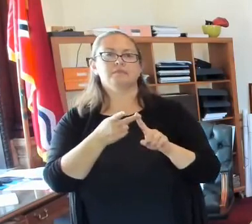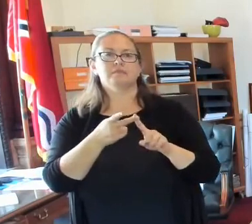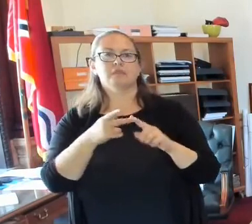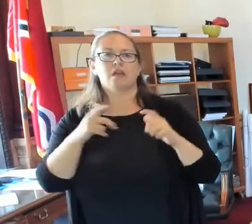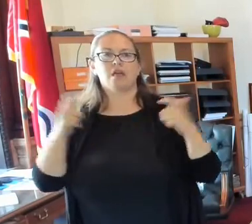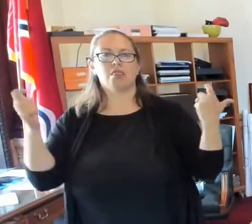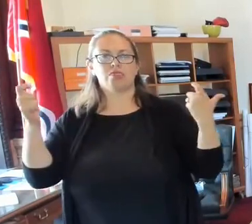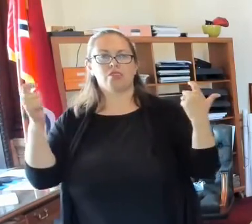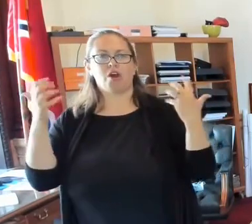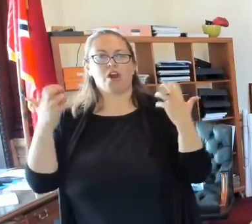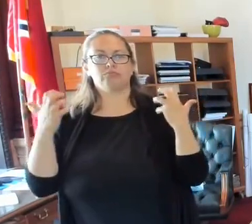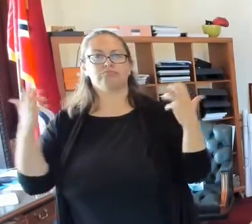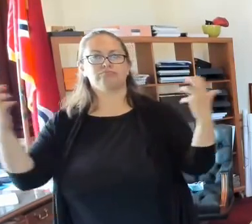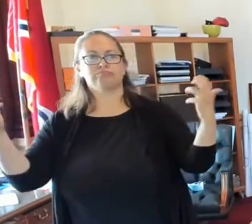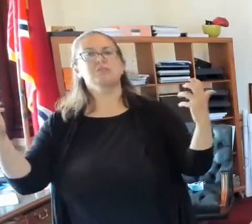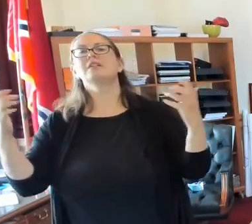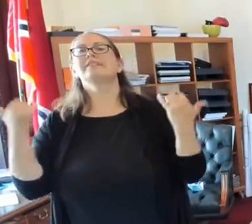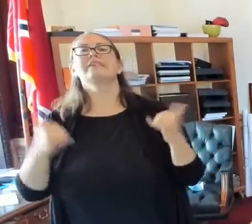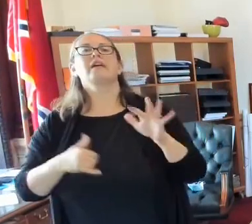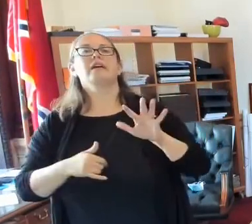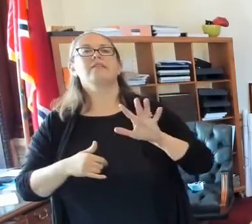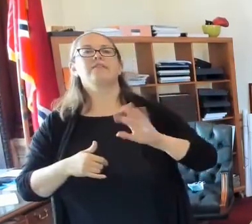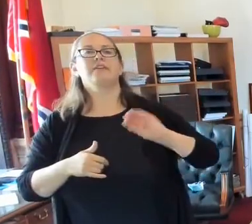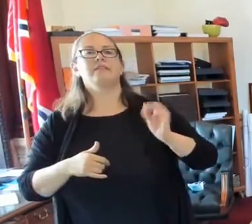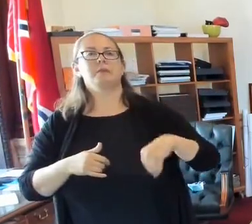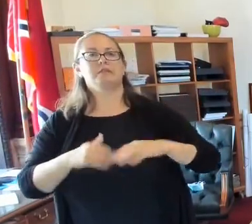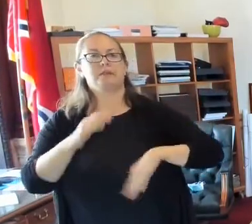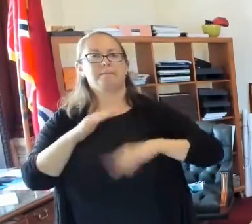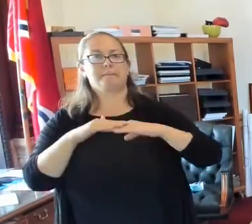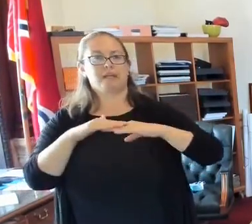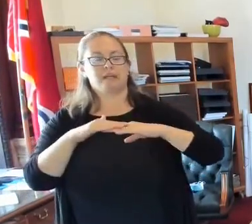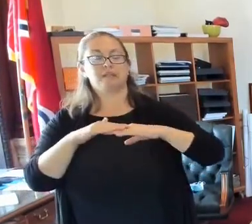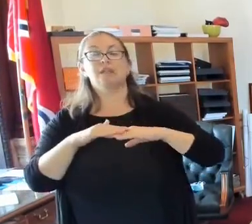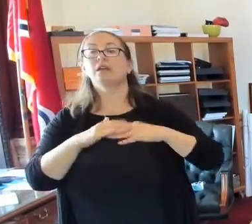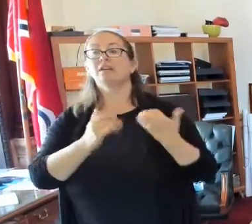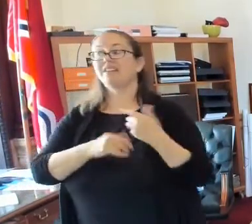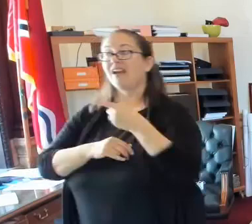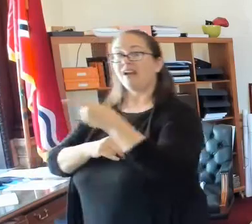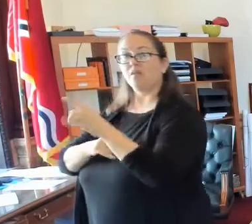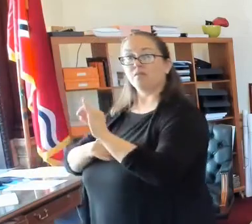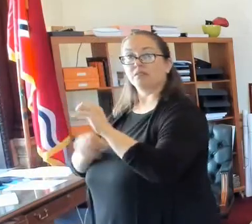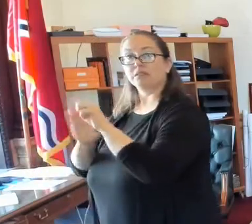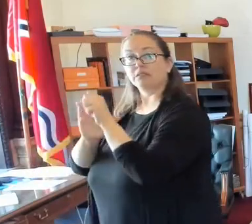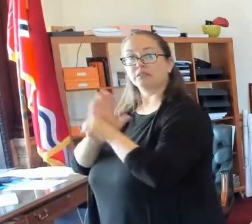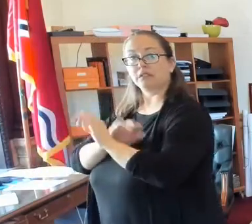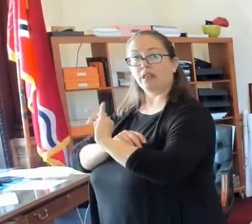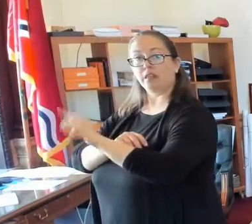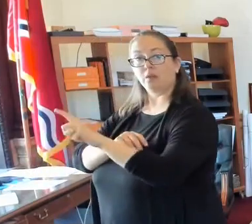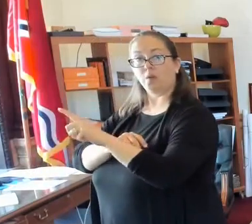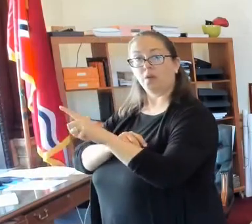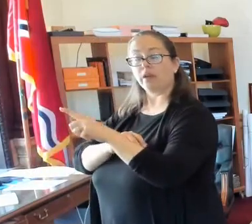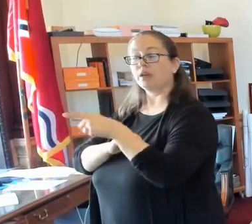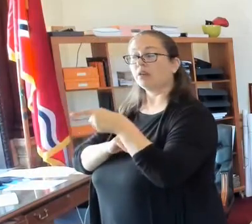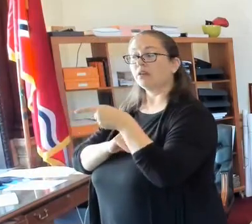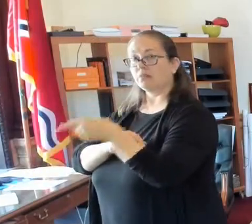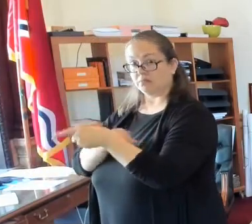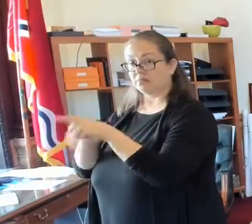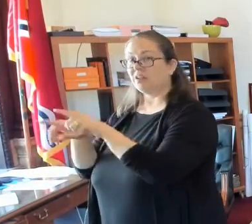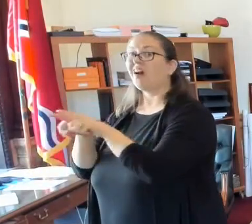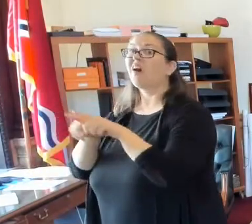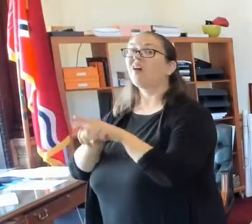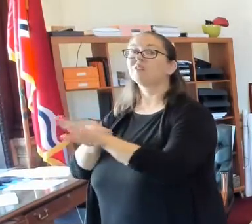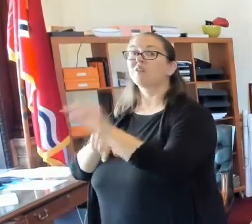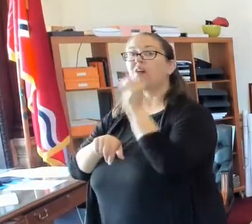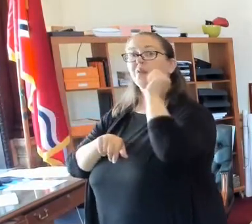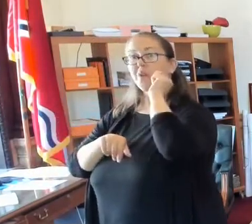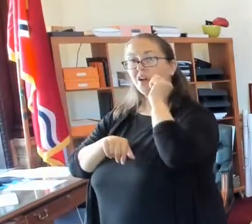going to 50% capacity, and now with Illinois going to also closing their